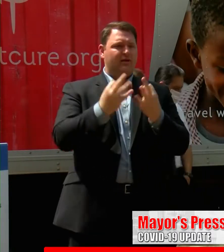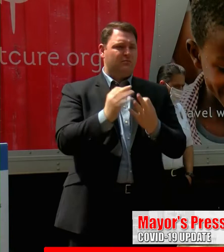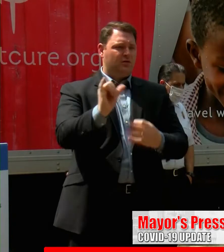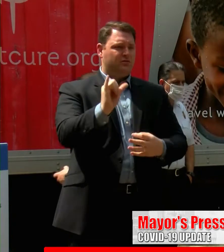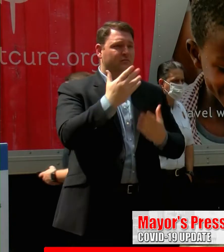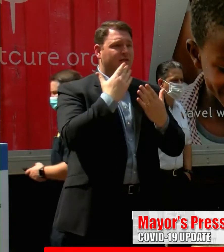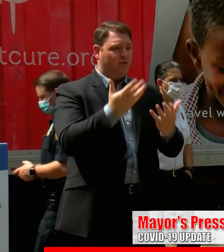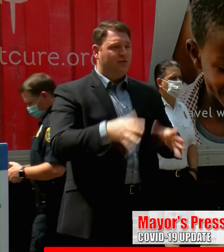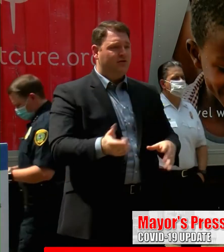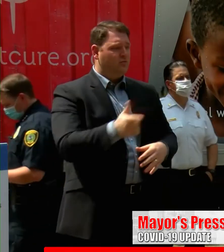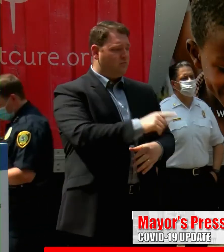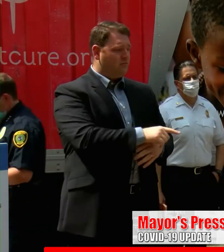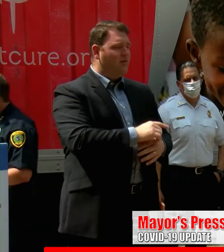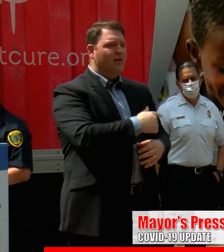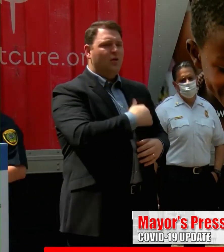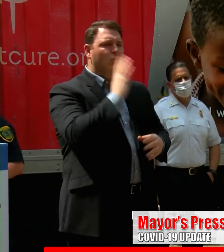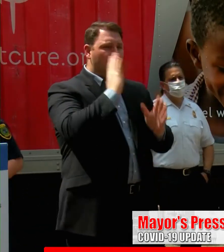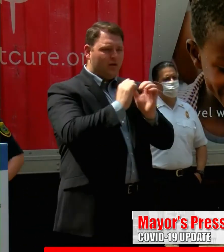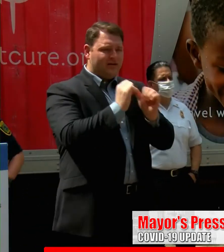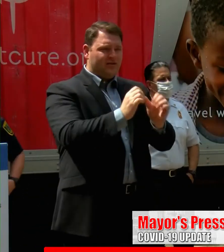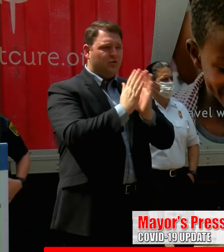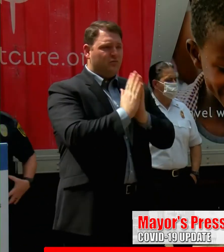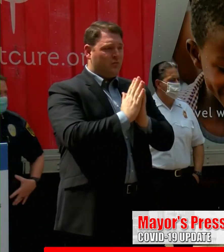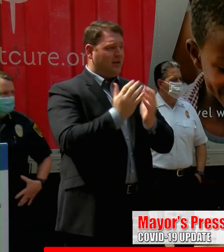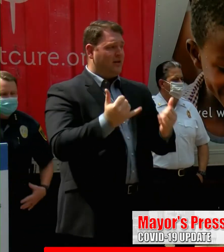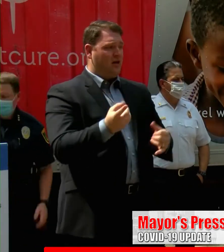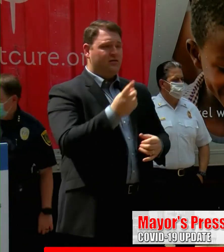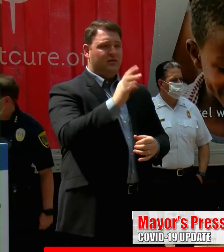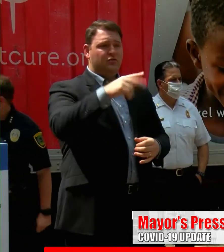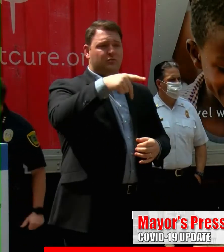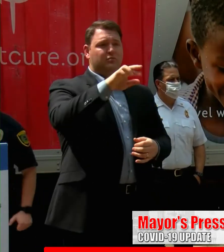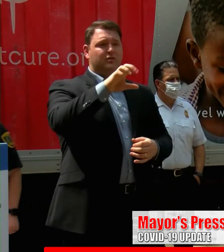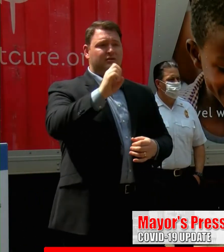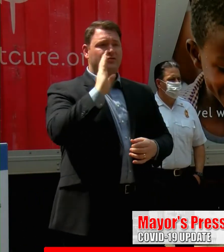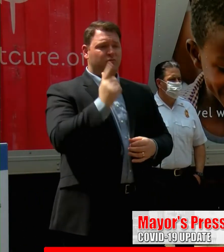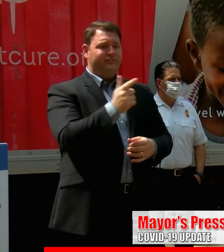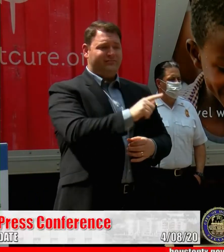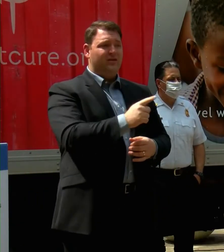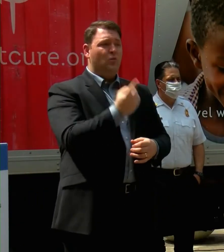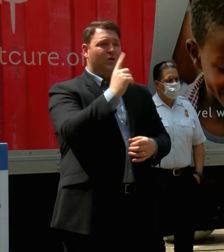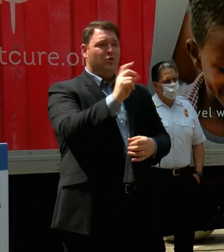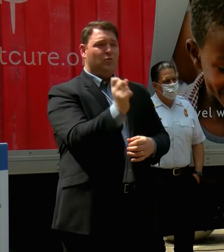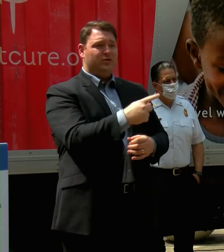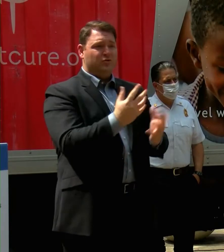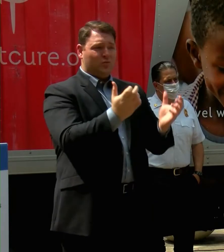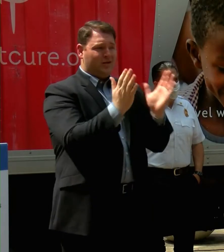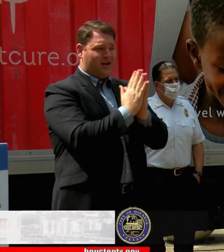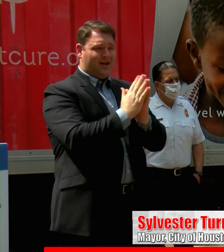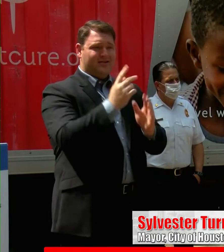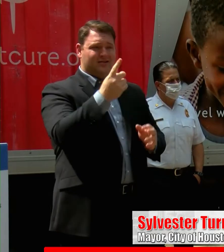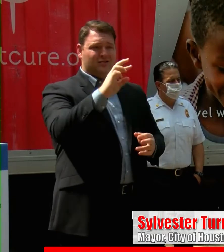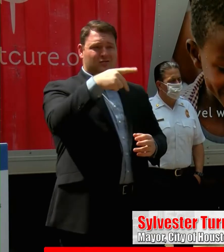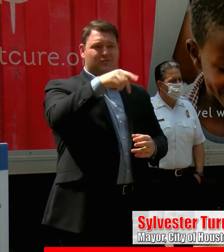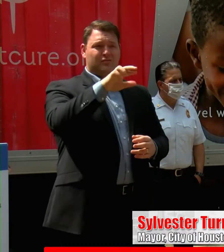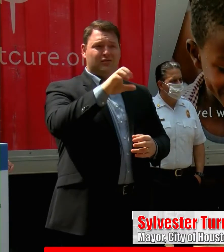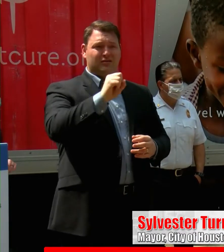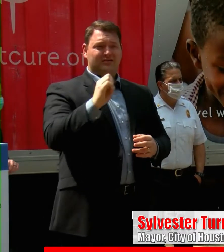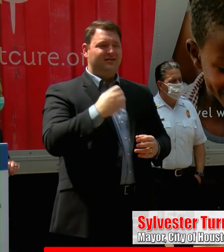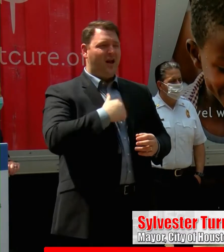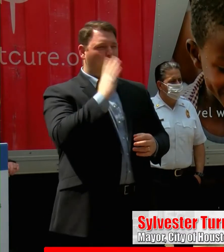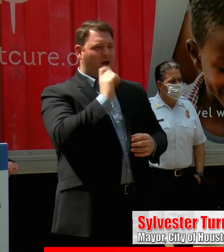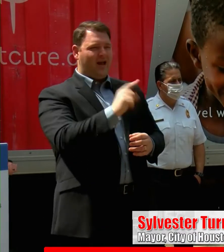Thank you. And we're going to continue to pray for that officer. Let me bring on Dr. Pearce. And I know one of the questions that you might want to ask Dr. Pearce, and I'll ask it for